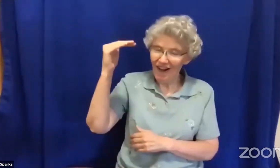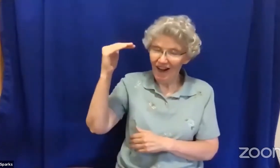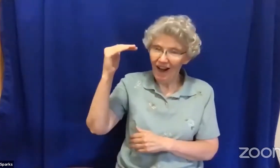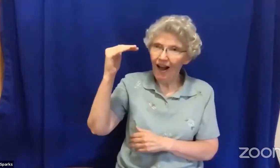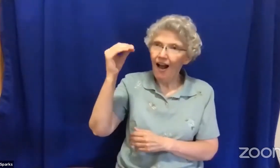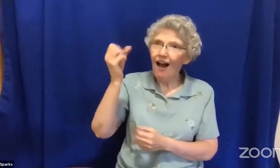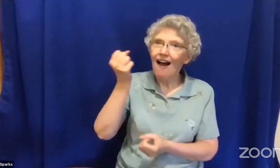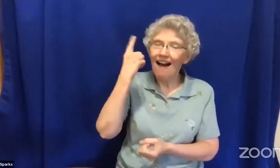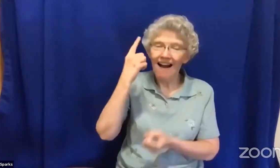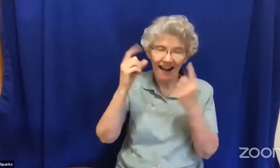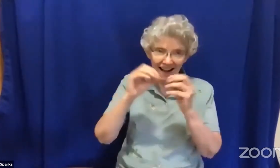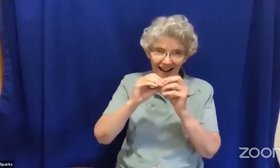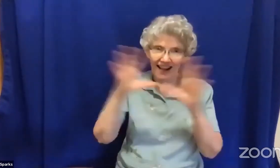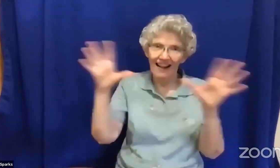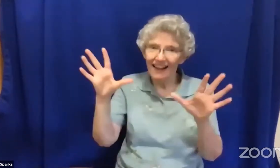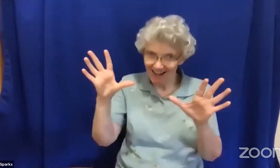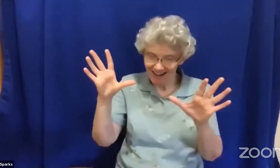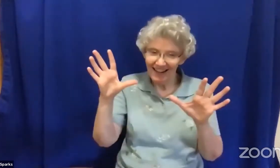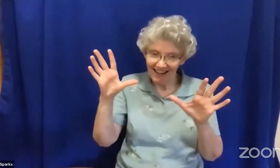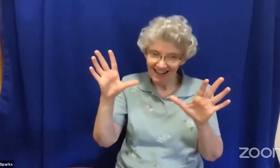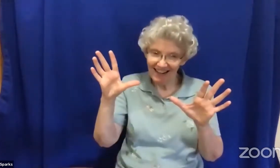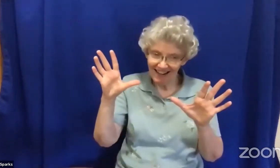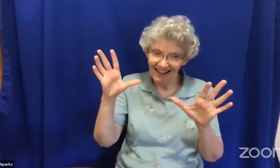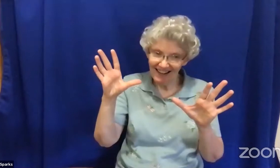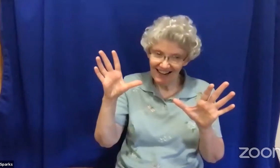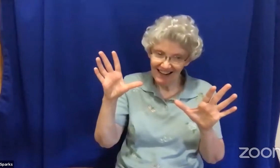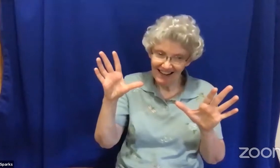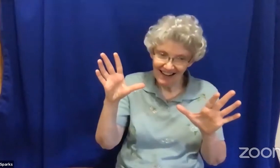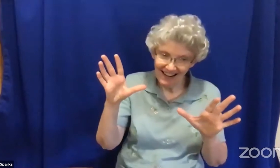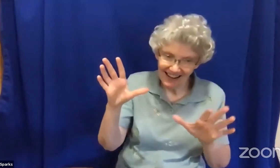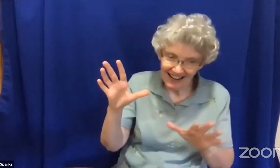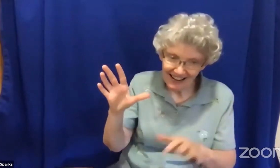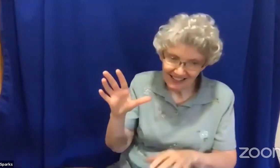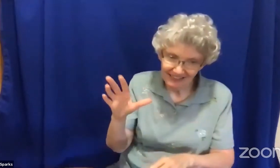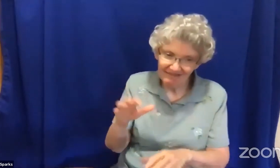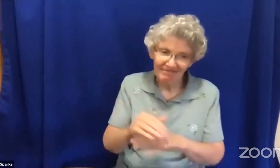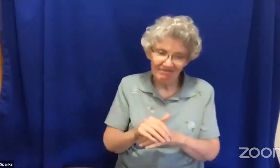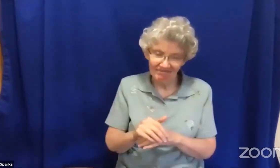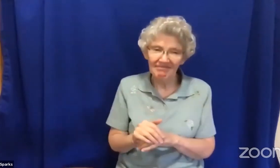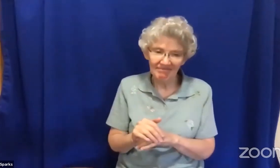But when we grew up, we quit our childish ways.